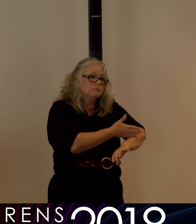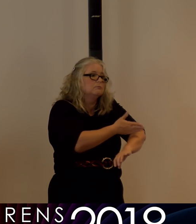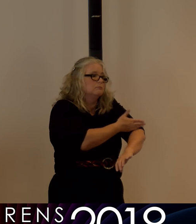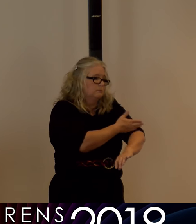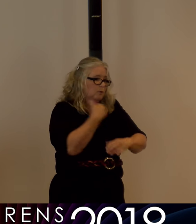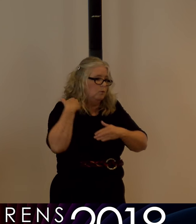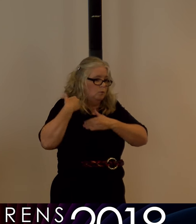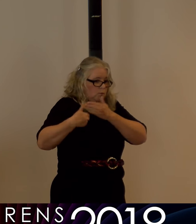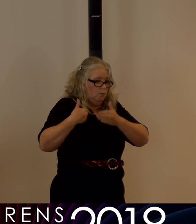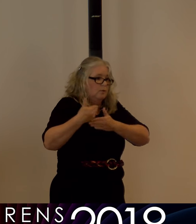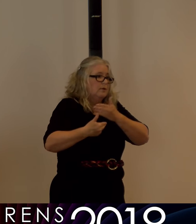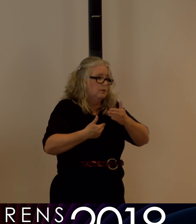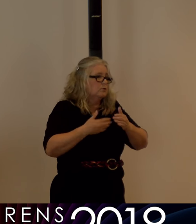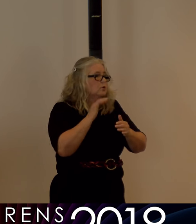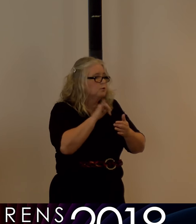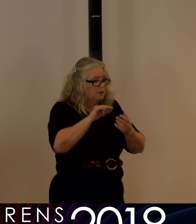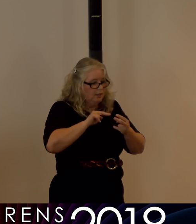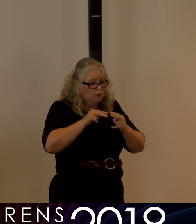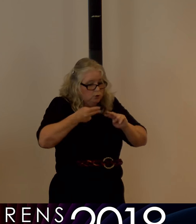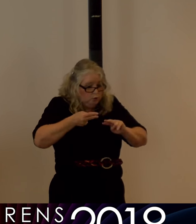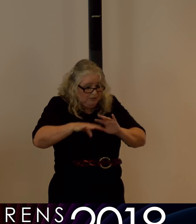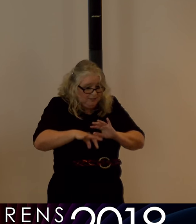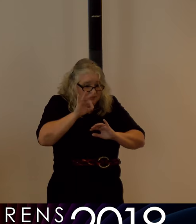was a landmark